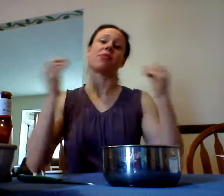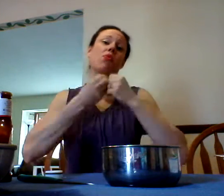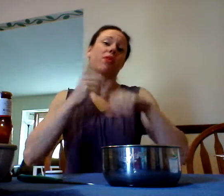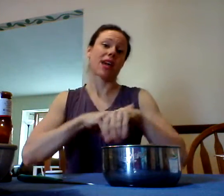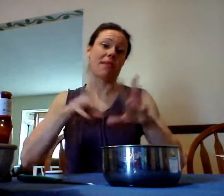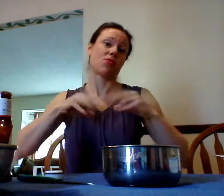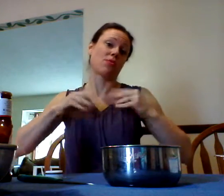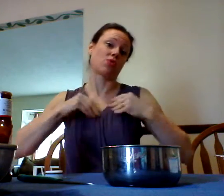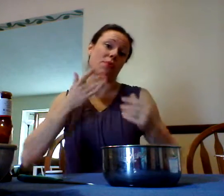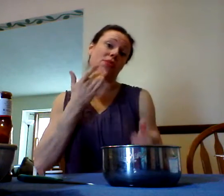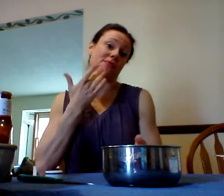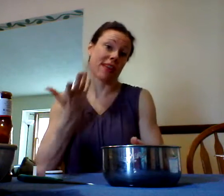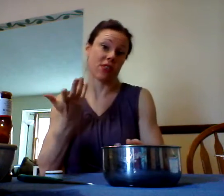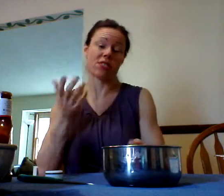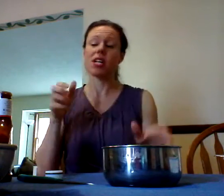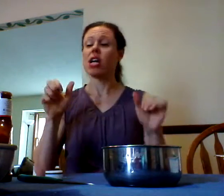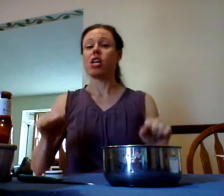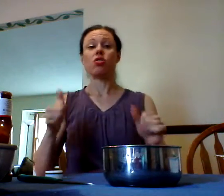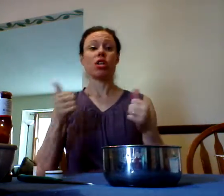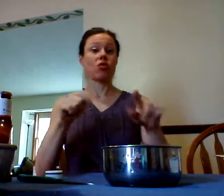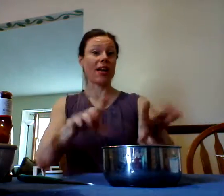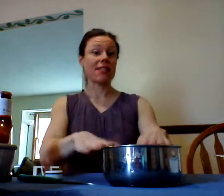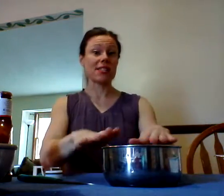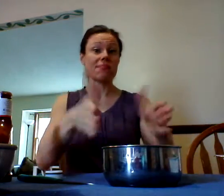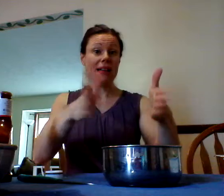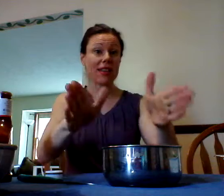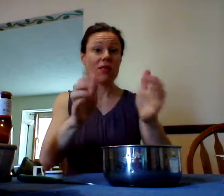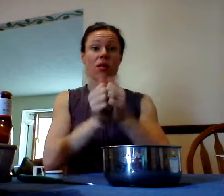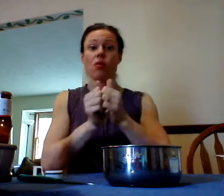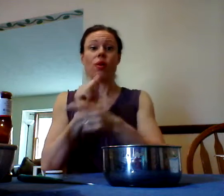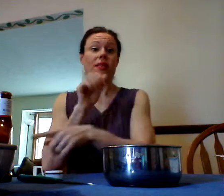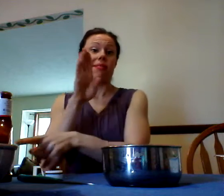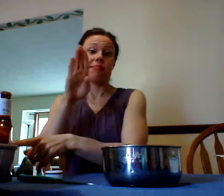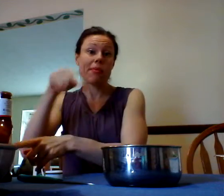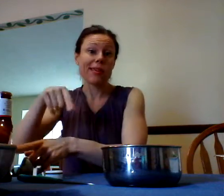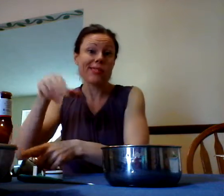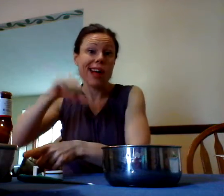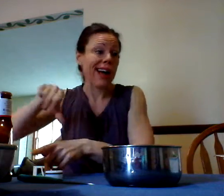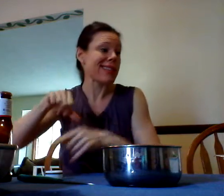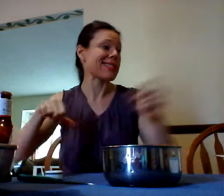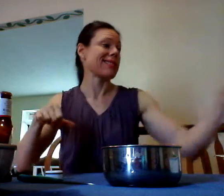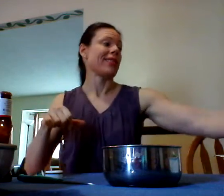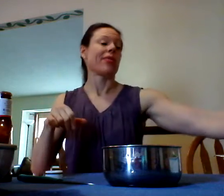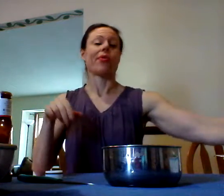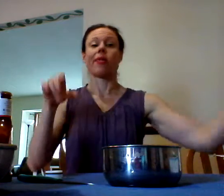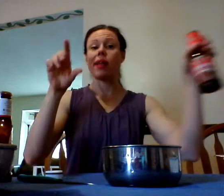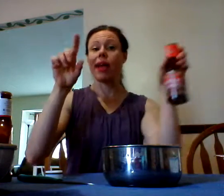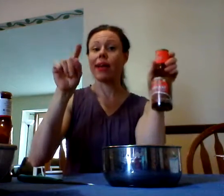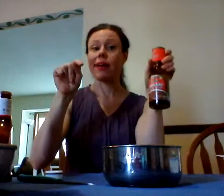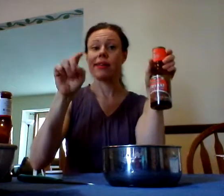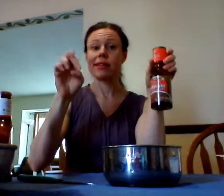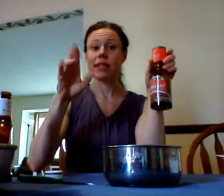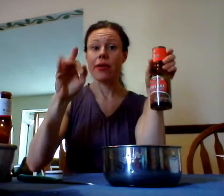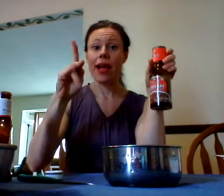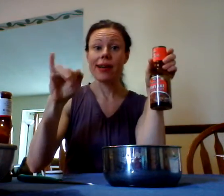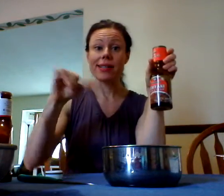more time to absorb those flavors. You can try this method with barbecue sauce or like teriyaki